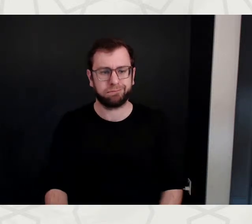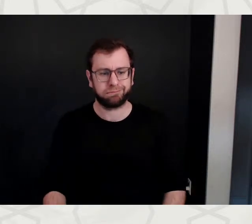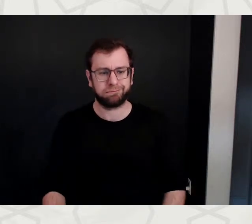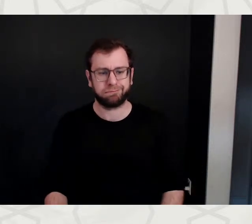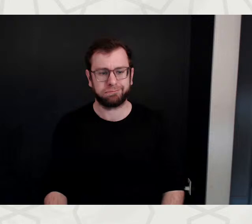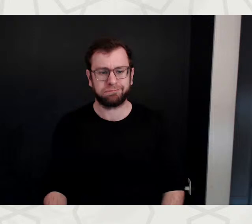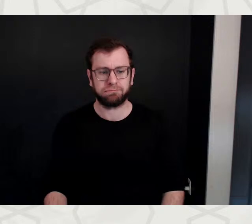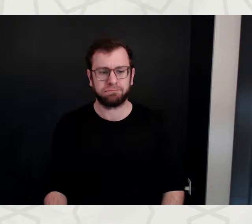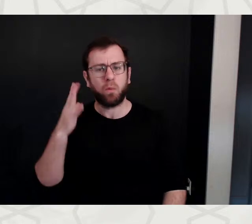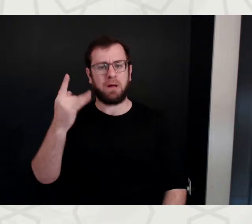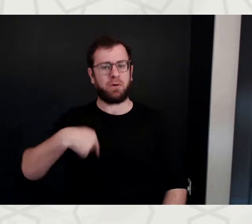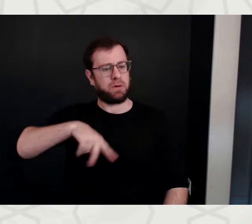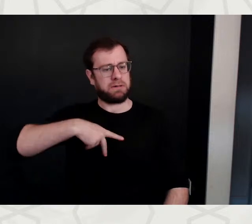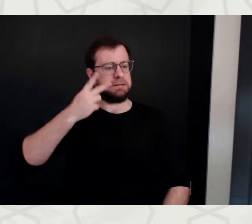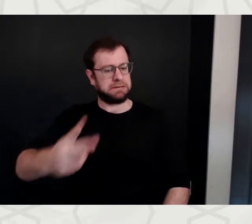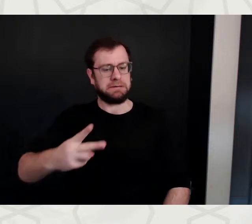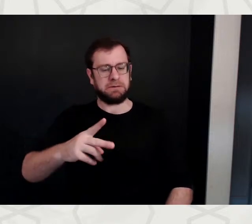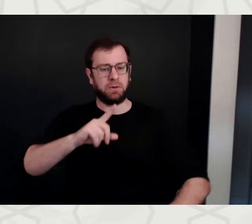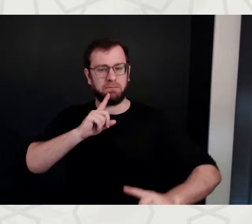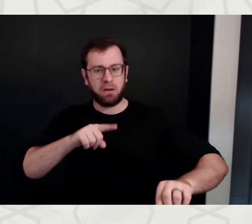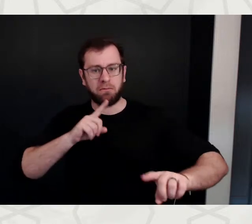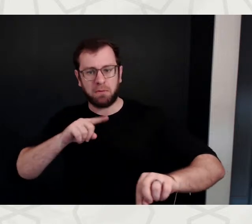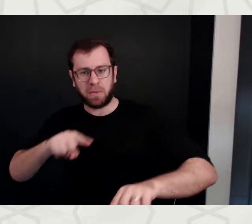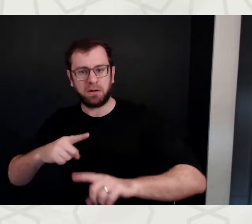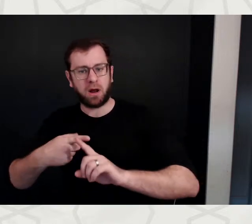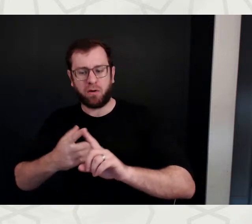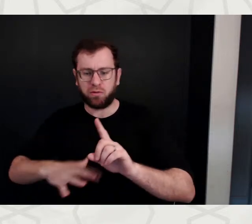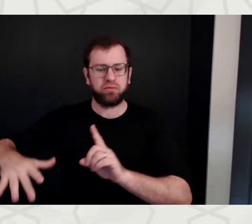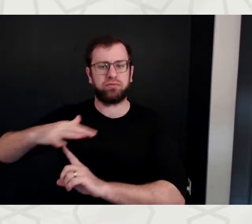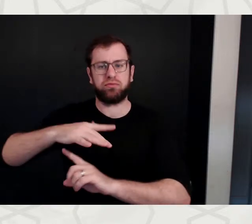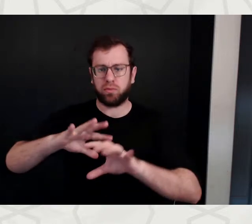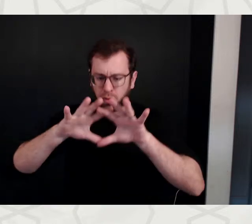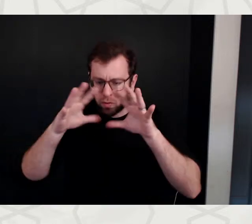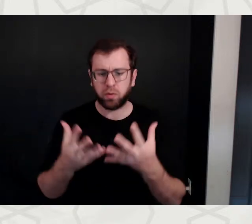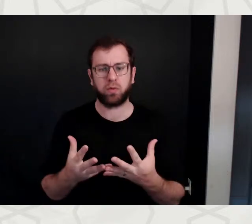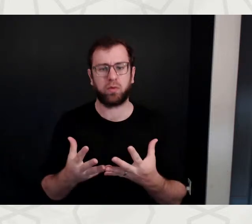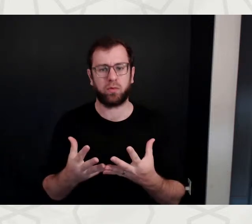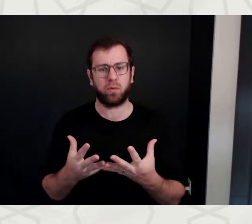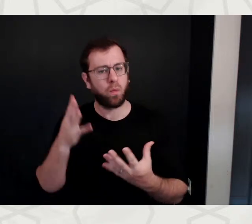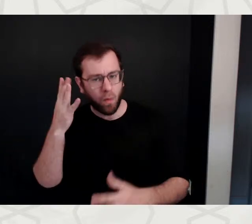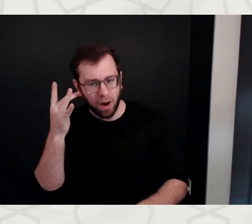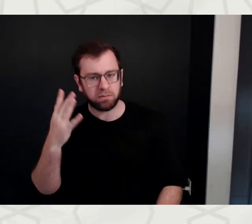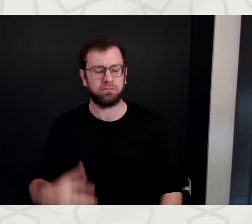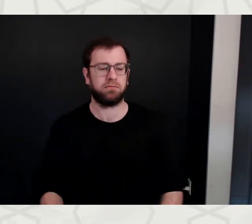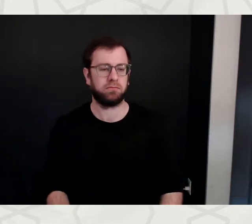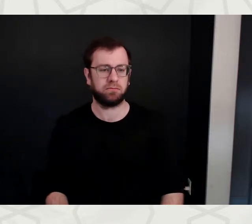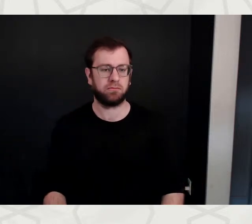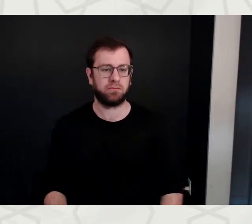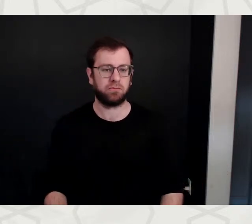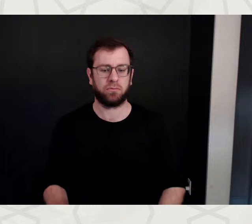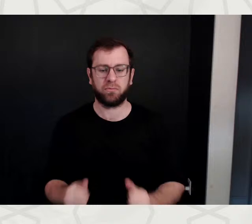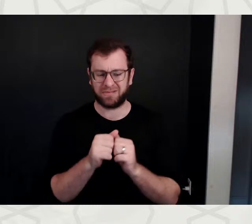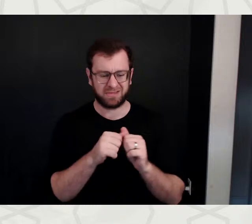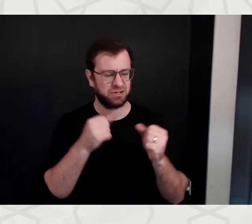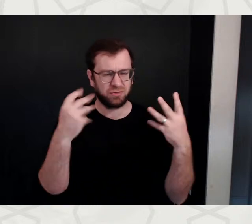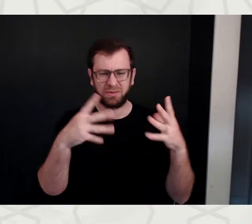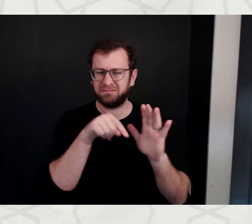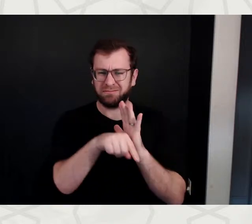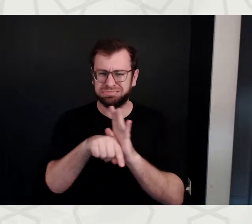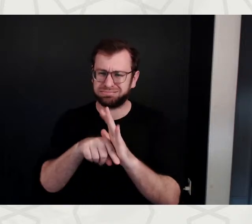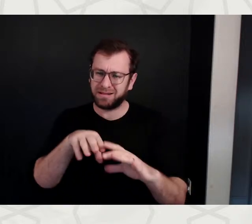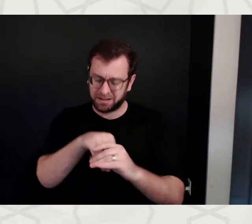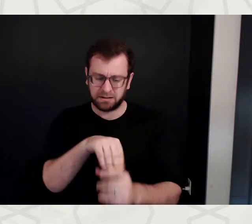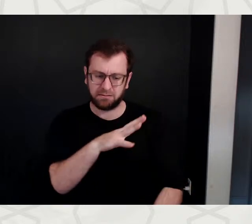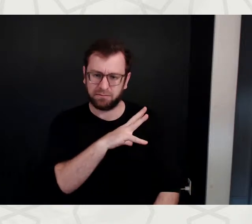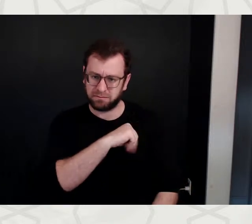Why are we seeing reactions happening around the world with the genocide going on in Palestine, wa'iyadu